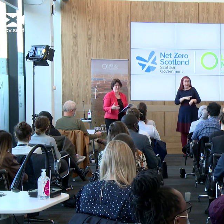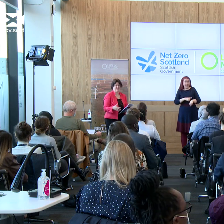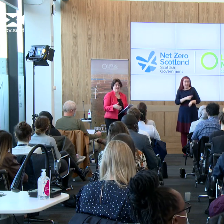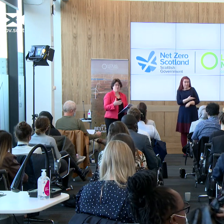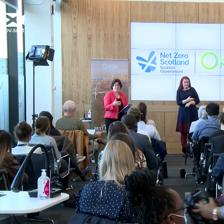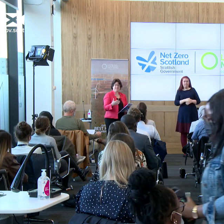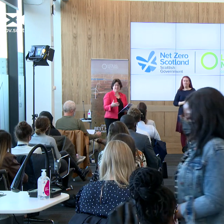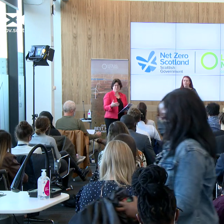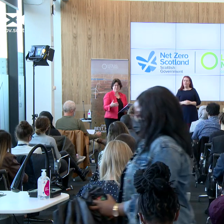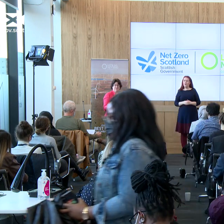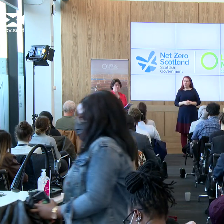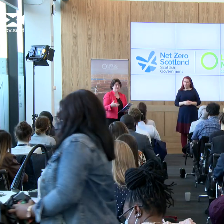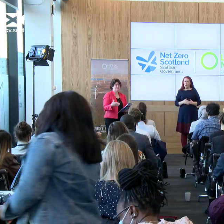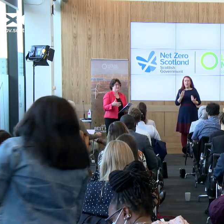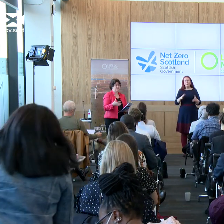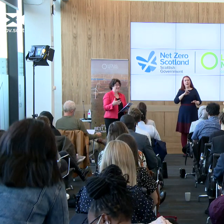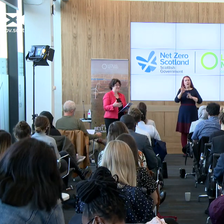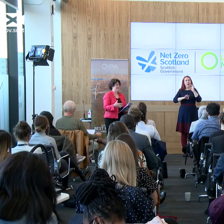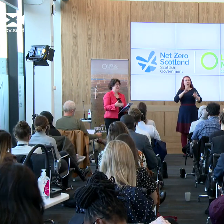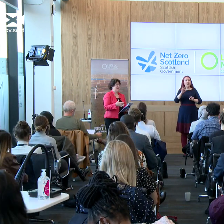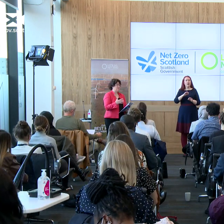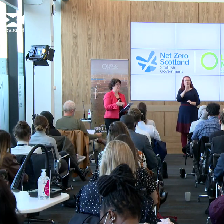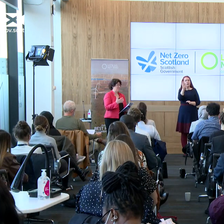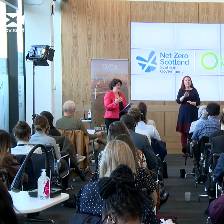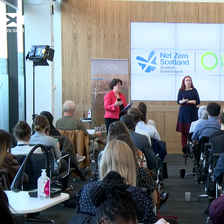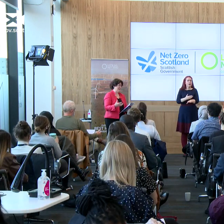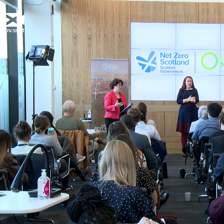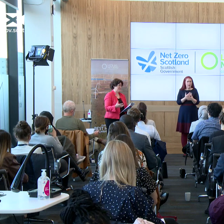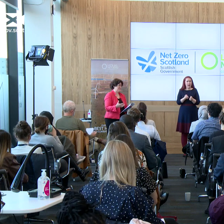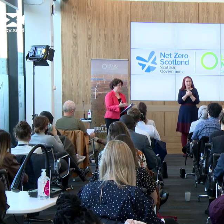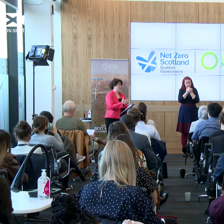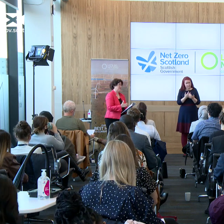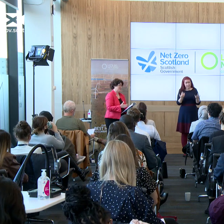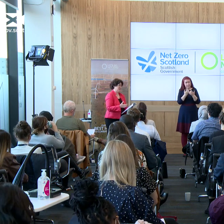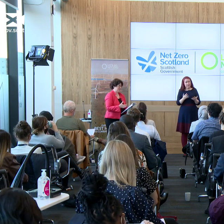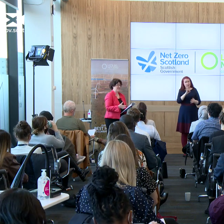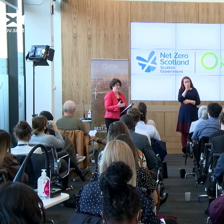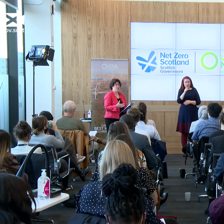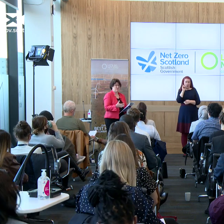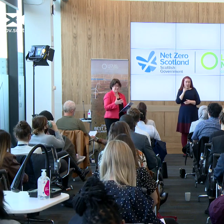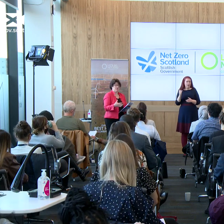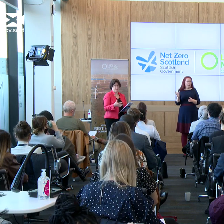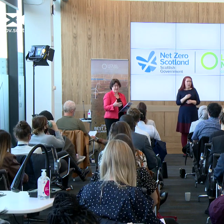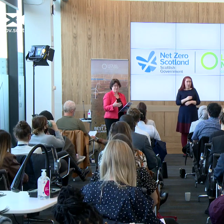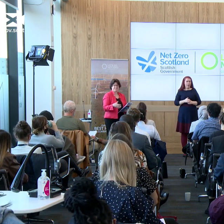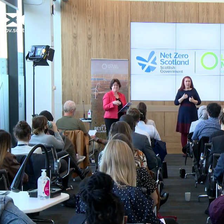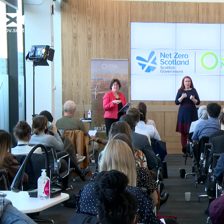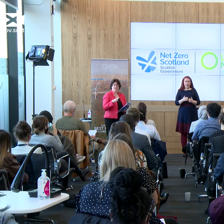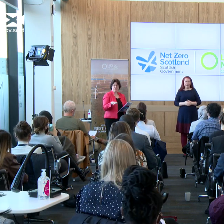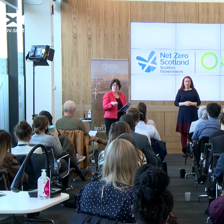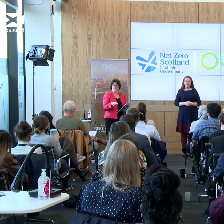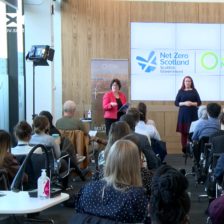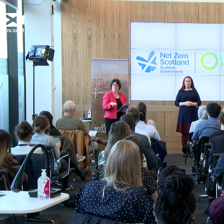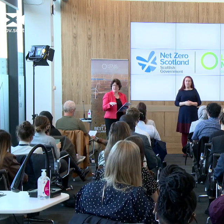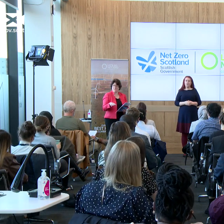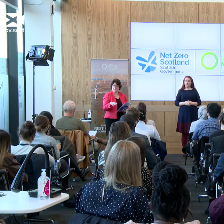today. We did canvass for questions in advance, and we have many, many questions, but we're not going to be able to take them all this morning. But I